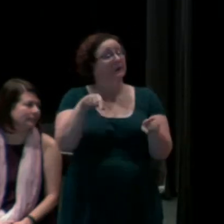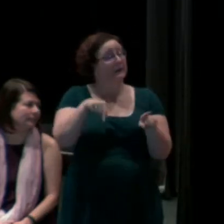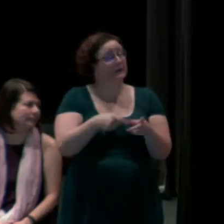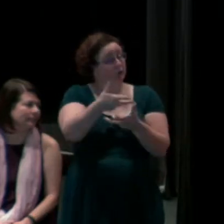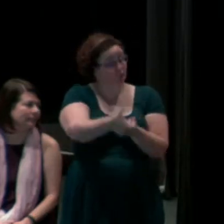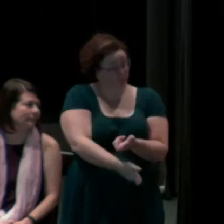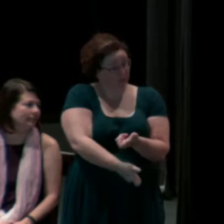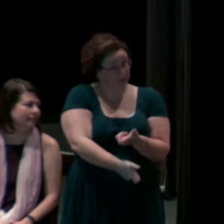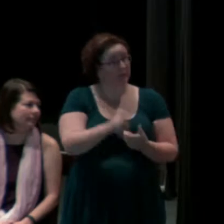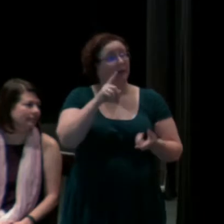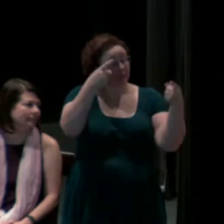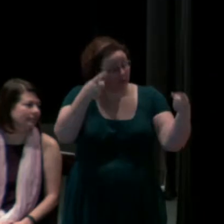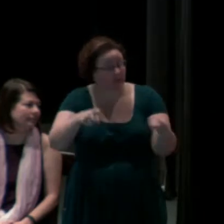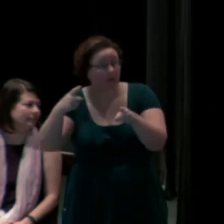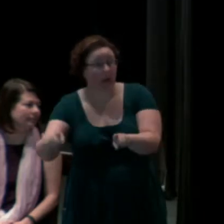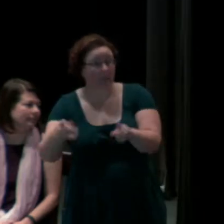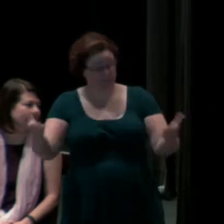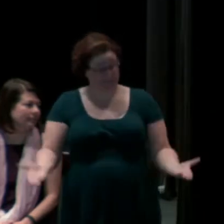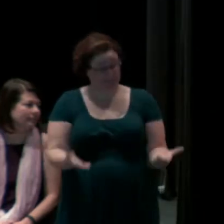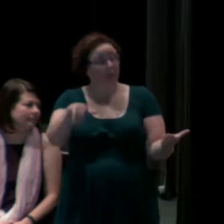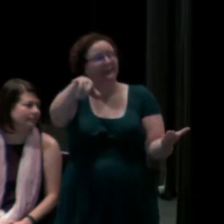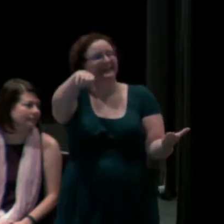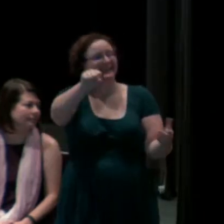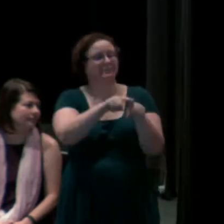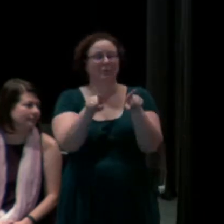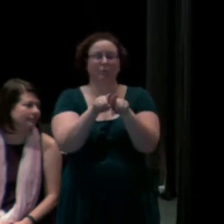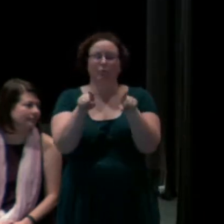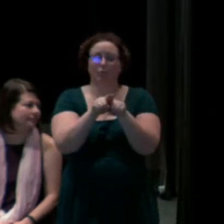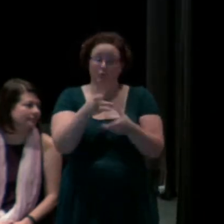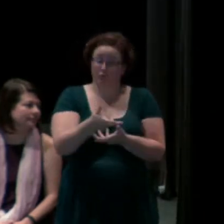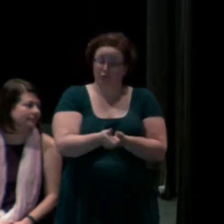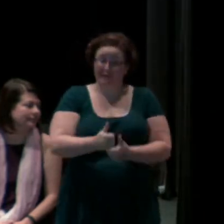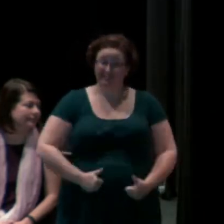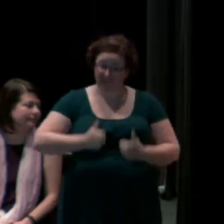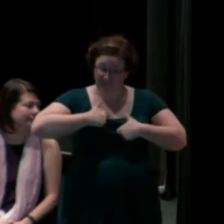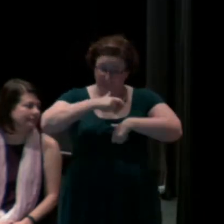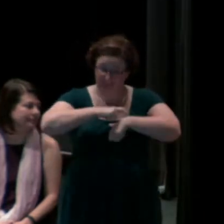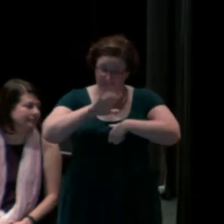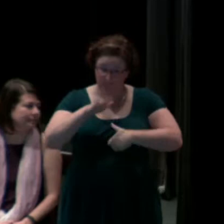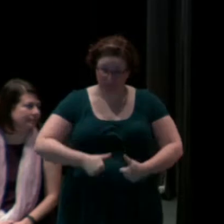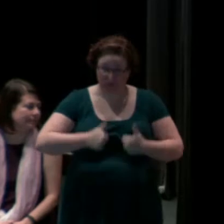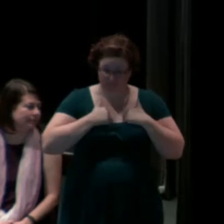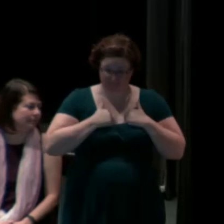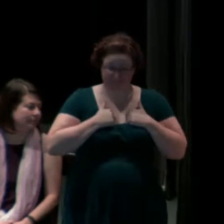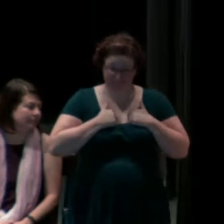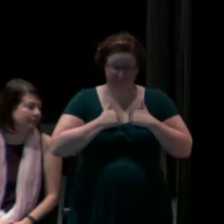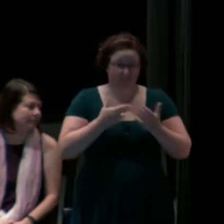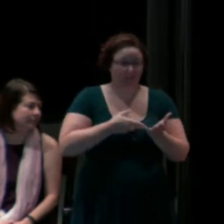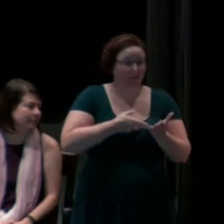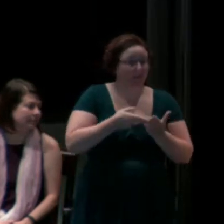that not only takes place while you're here, but this is a trust for a lifetime. Our honor